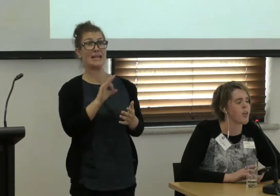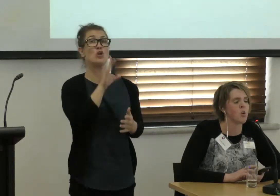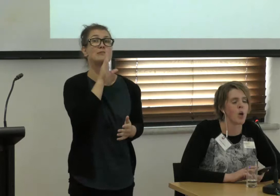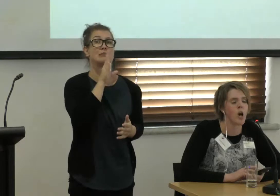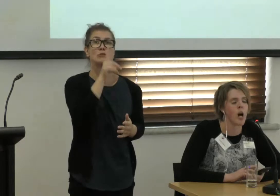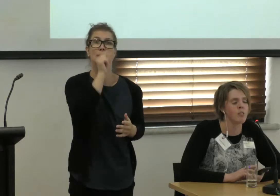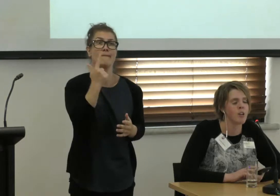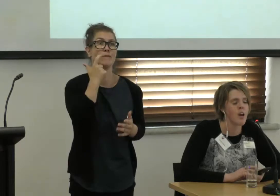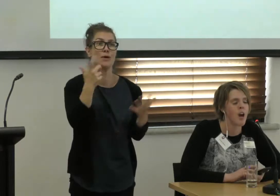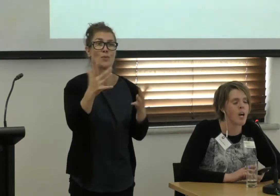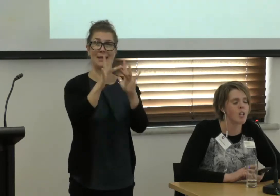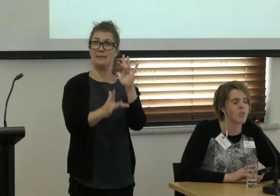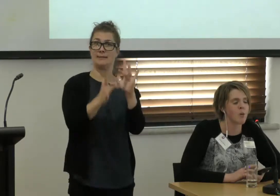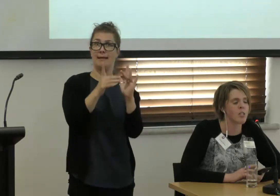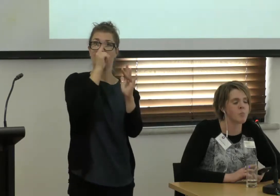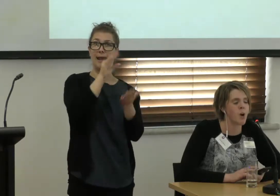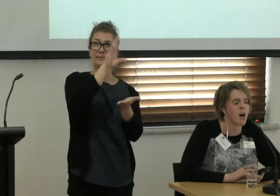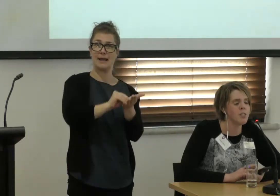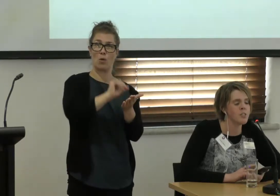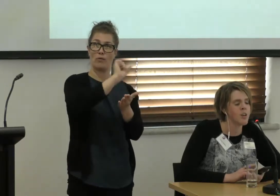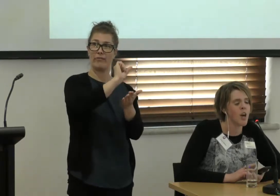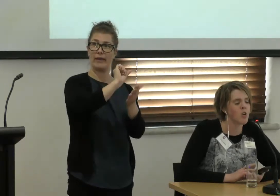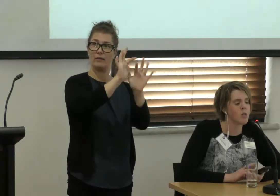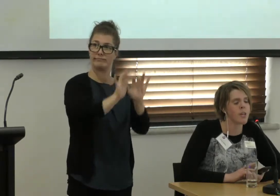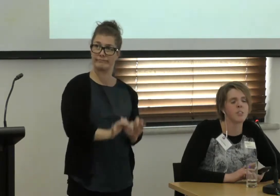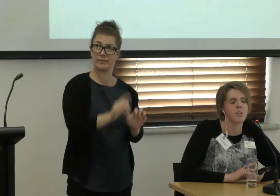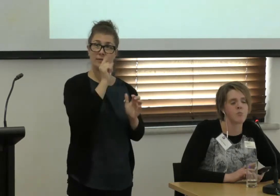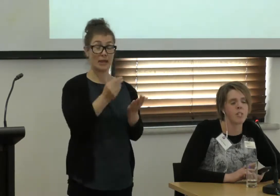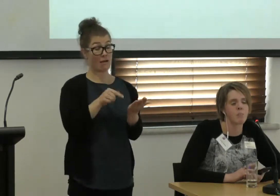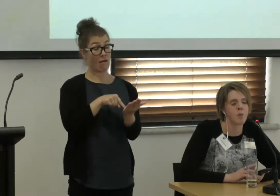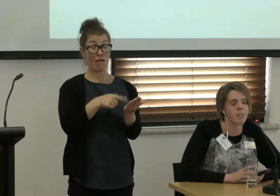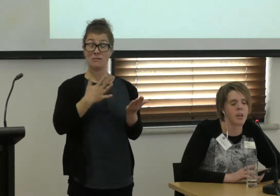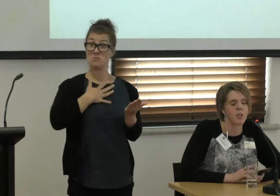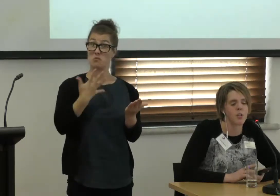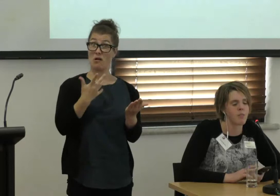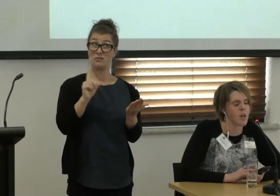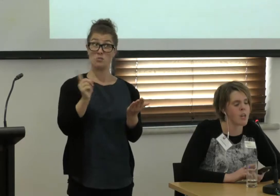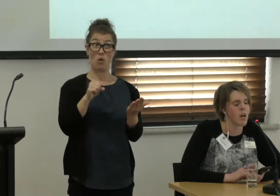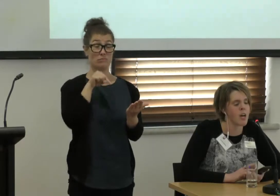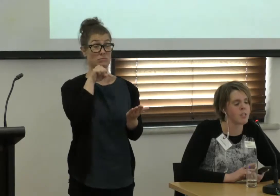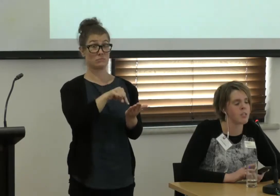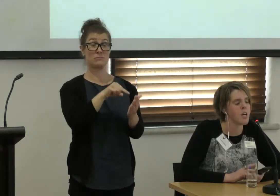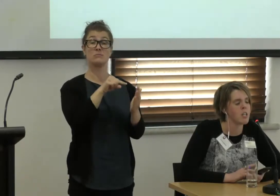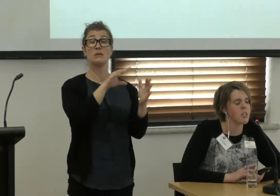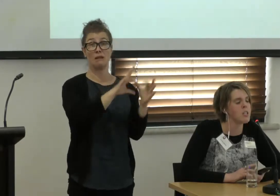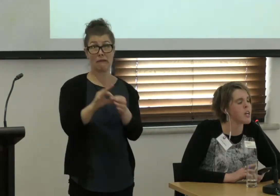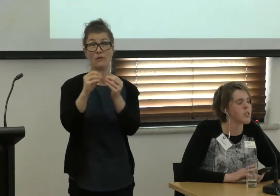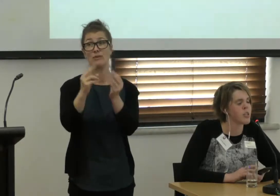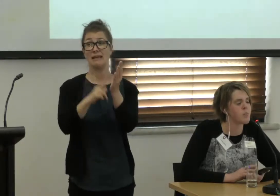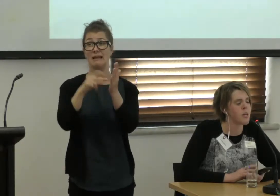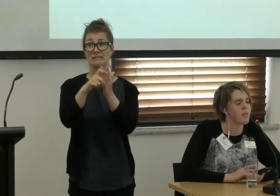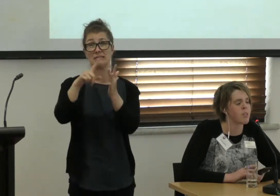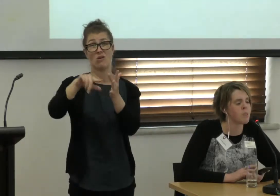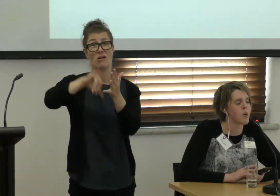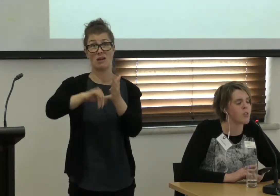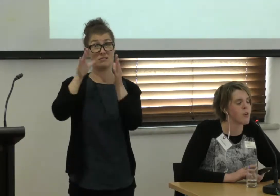find it all online. And surprise, surprise, it all relates to the direct implementation of the NDIS. Little attention has